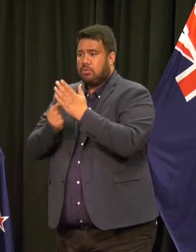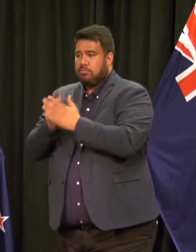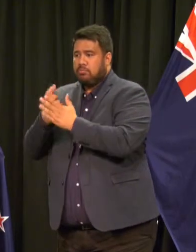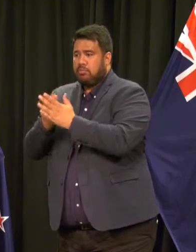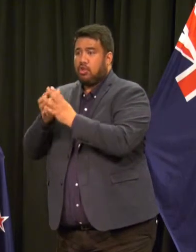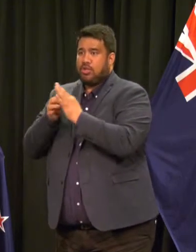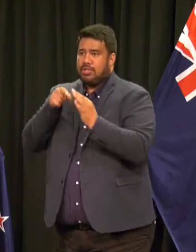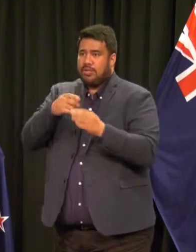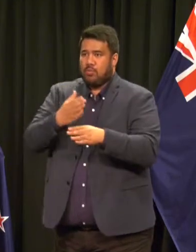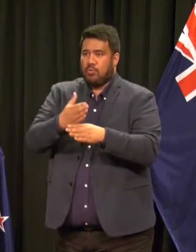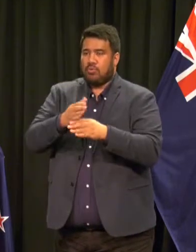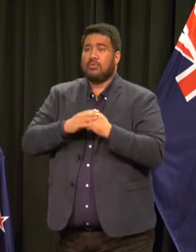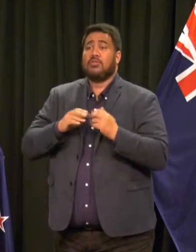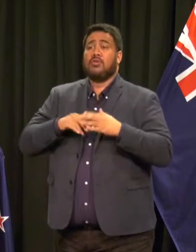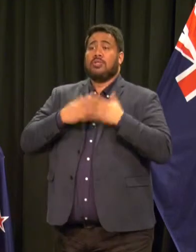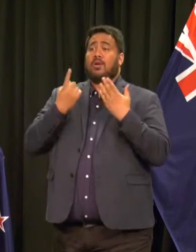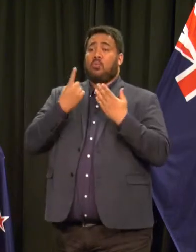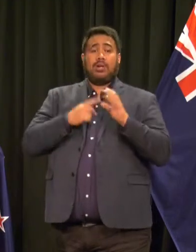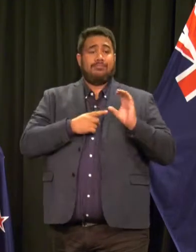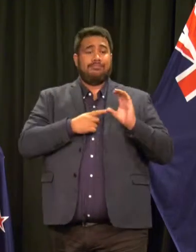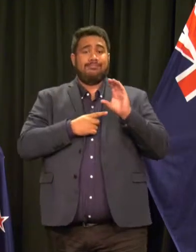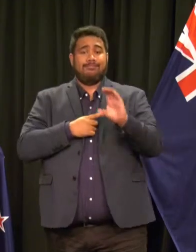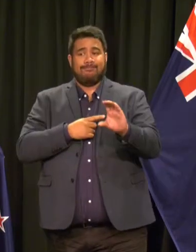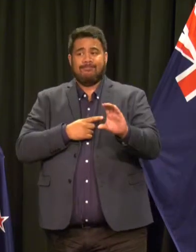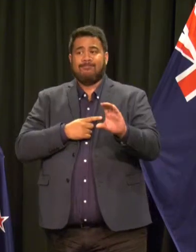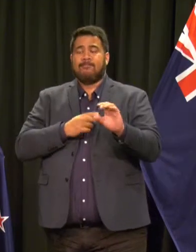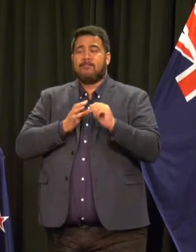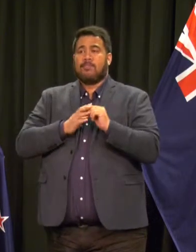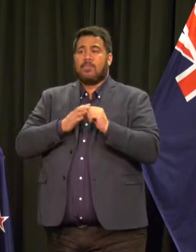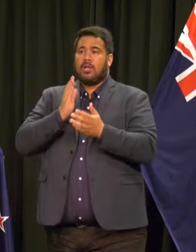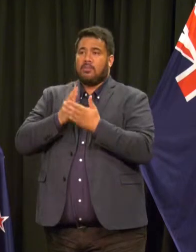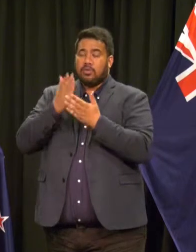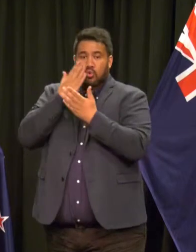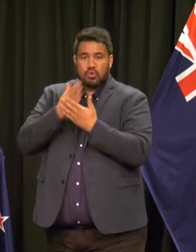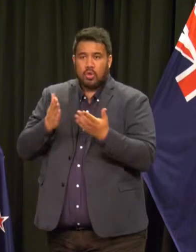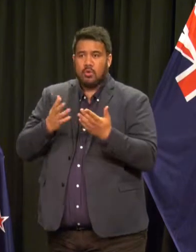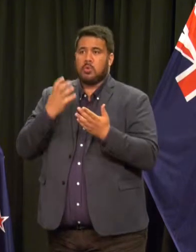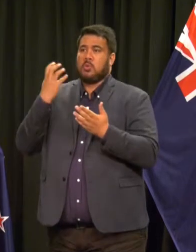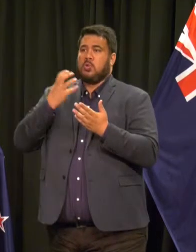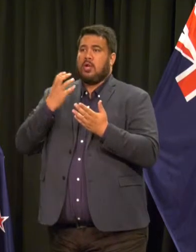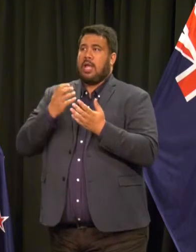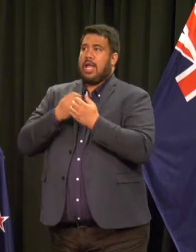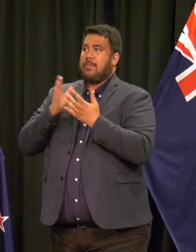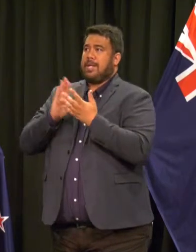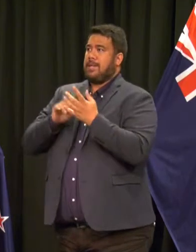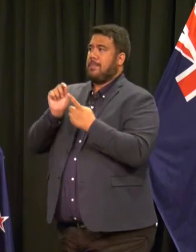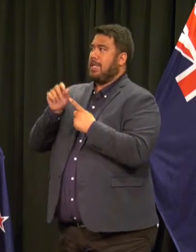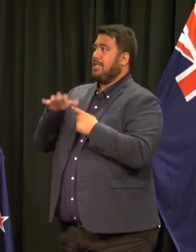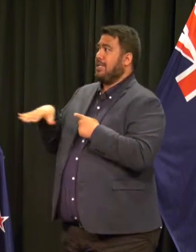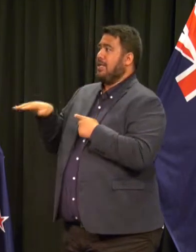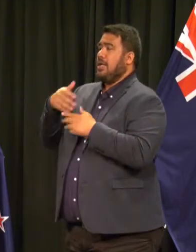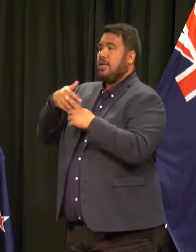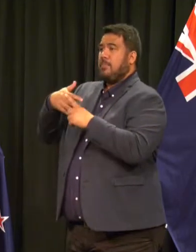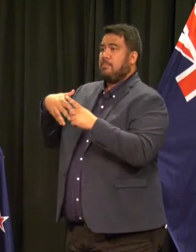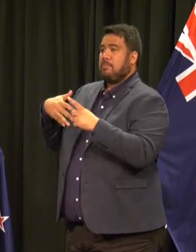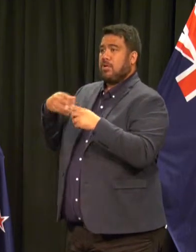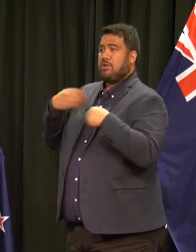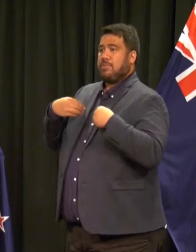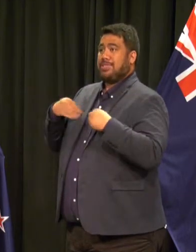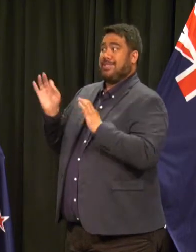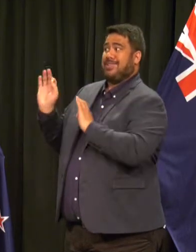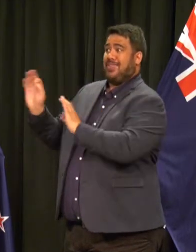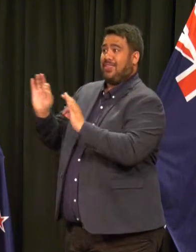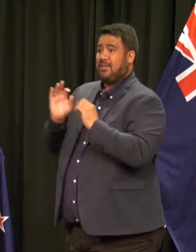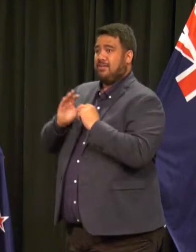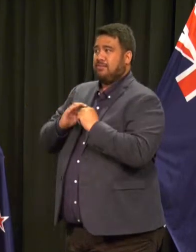when you make the investment demonstrates, not in your case of course, but how many parliamentarians have had no business background whatsoever. And we do